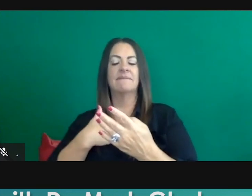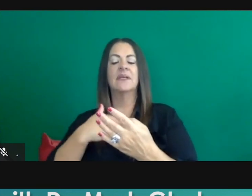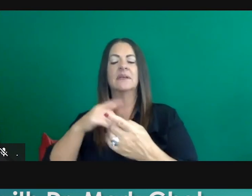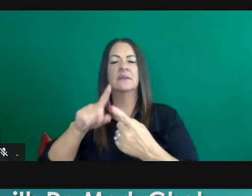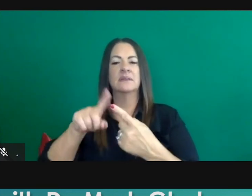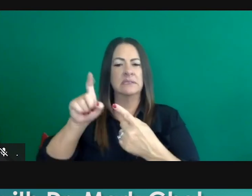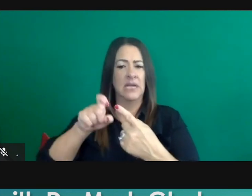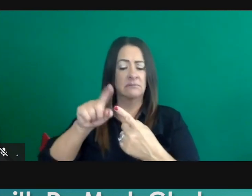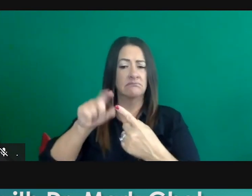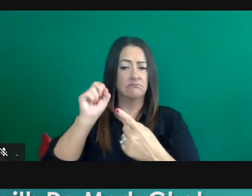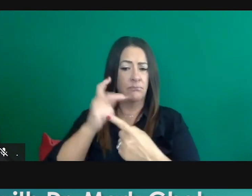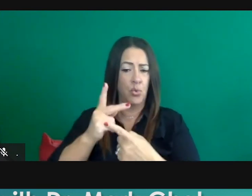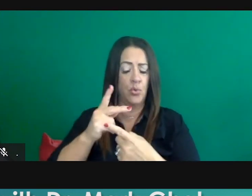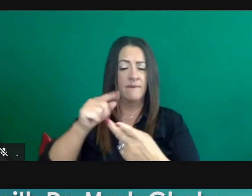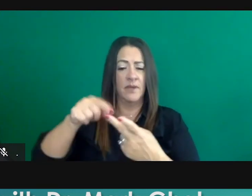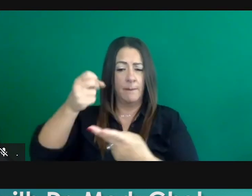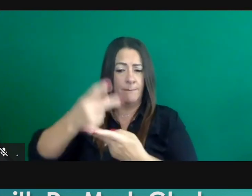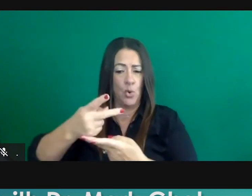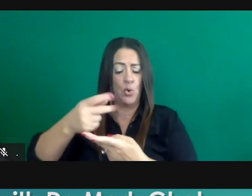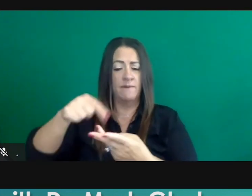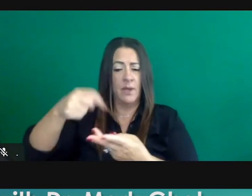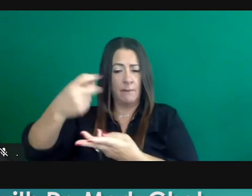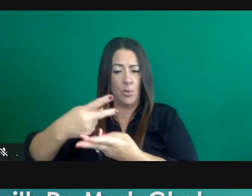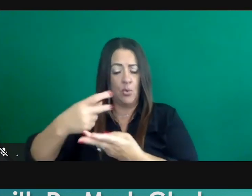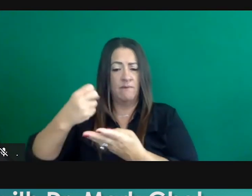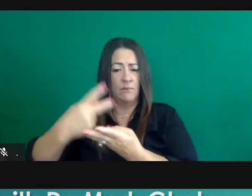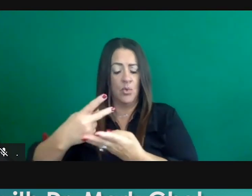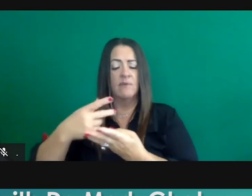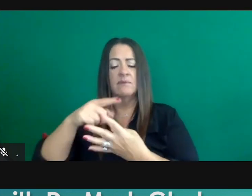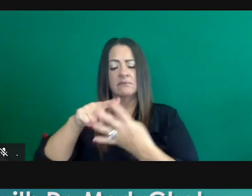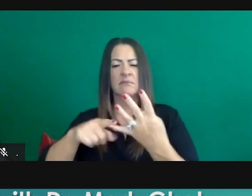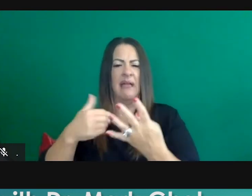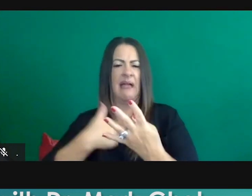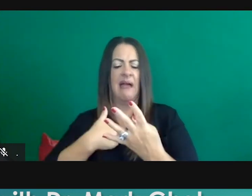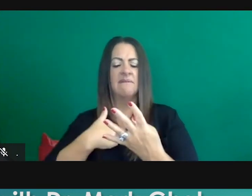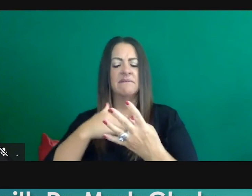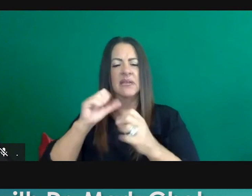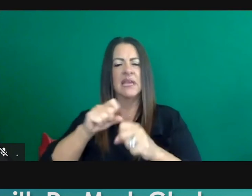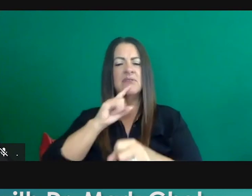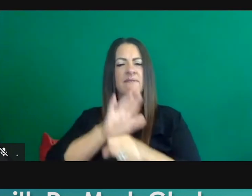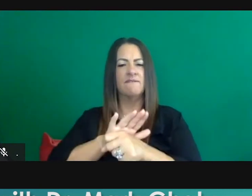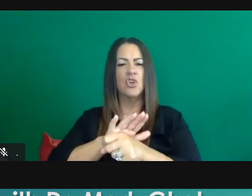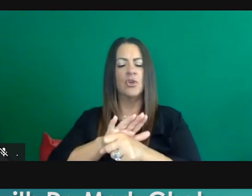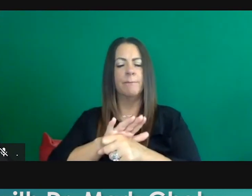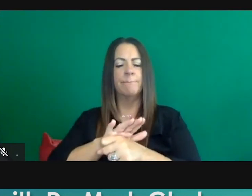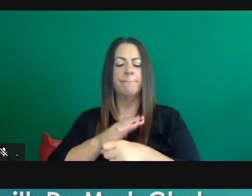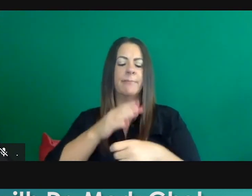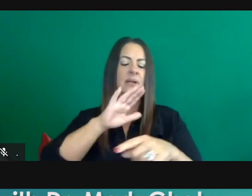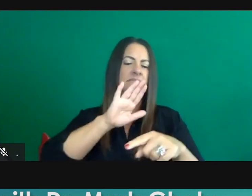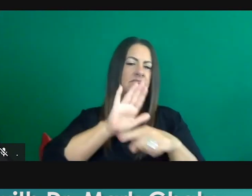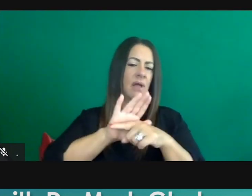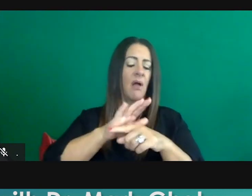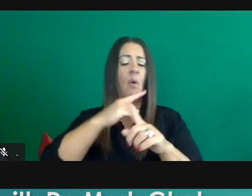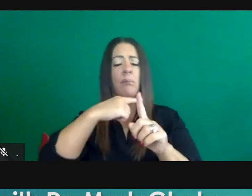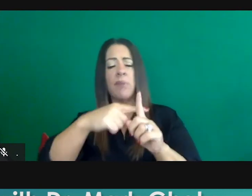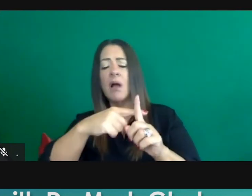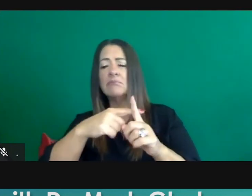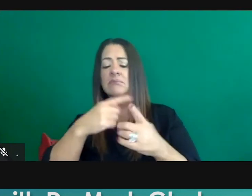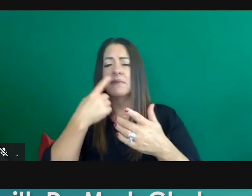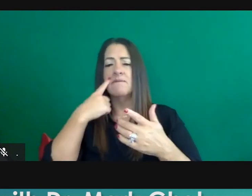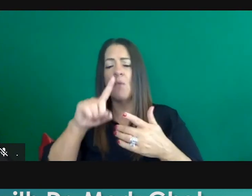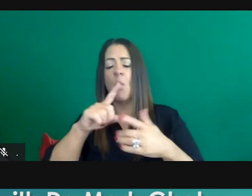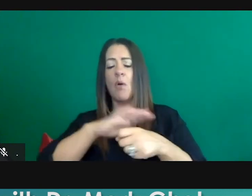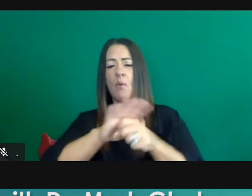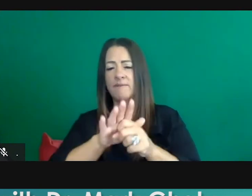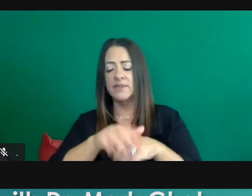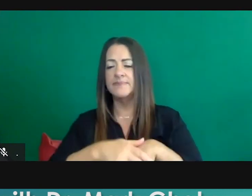to get used more and more, that we have that backbone foundation to be able to confirm negatives and positives alike. We